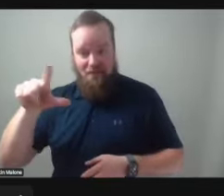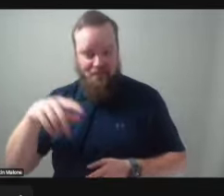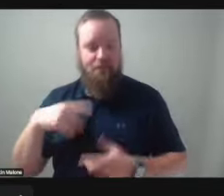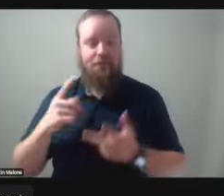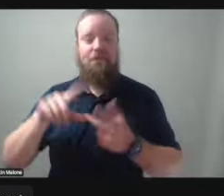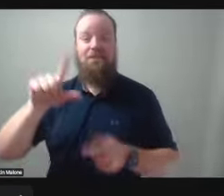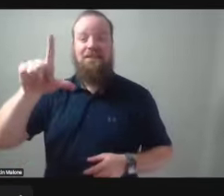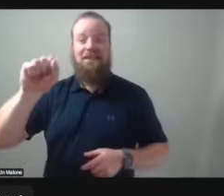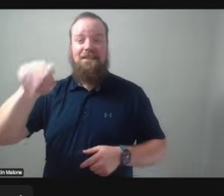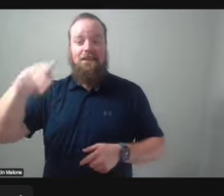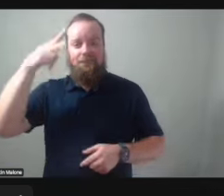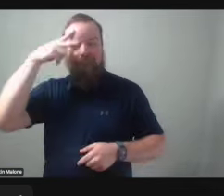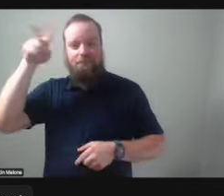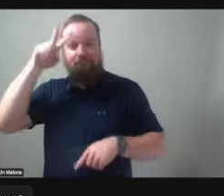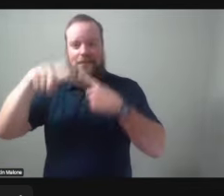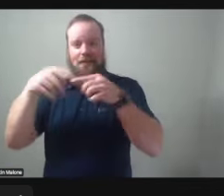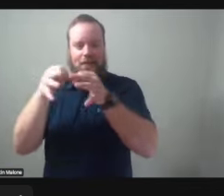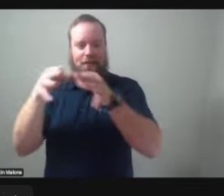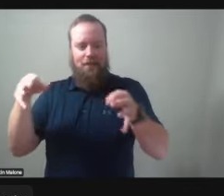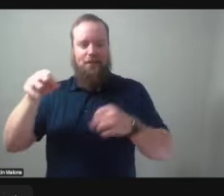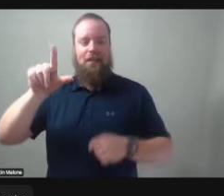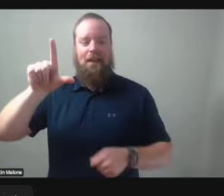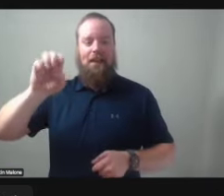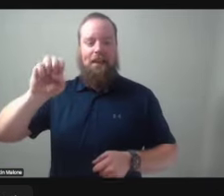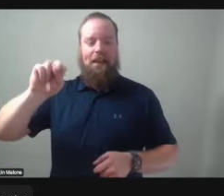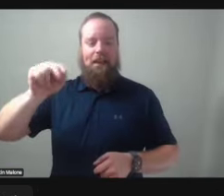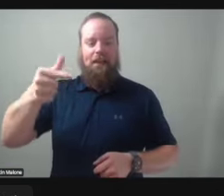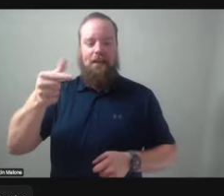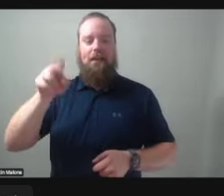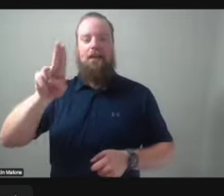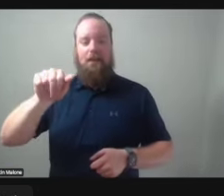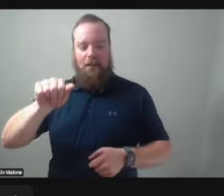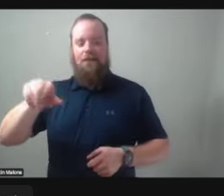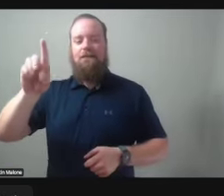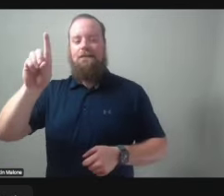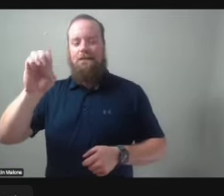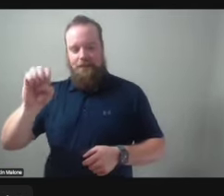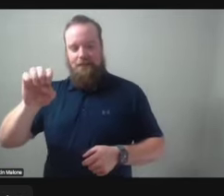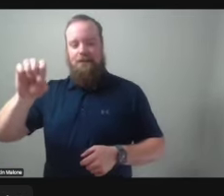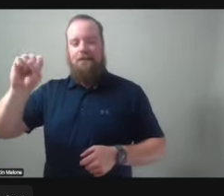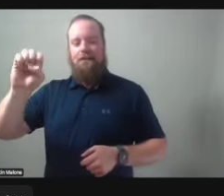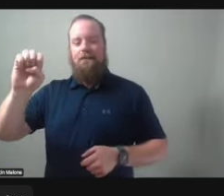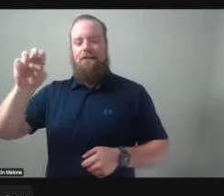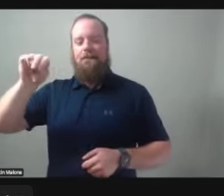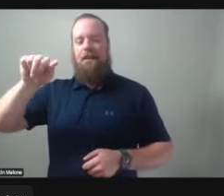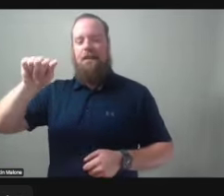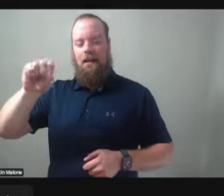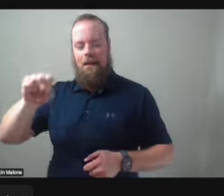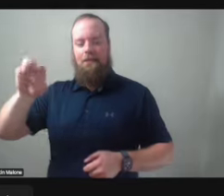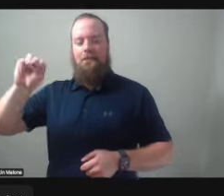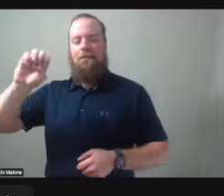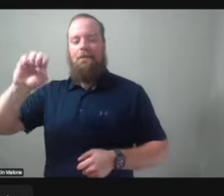ASL is used in the United States of America as well as Canada. um,